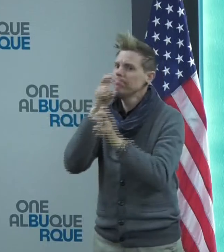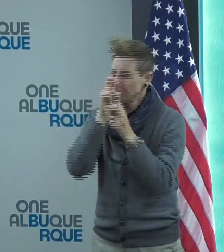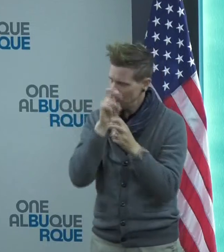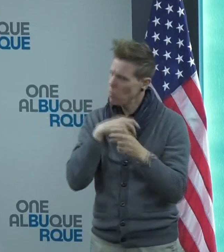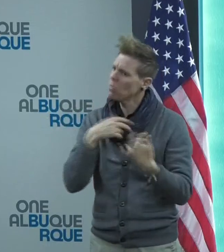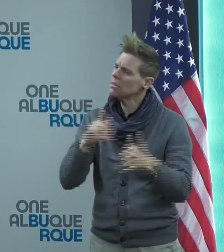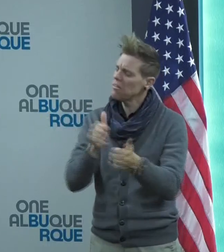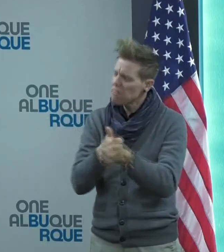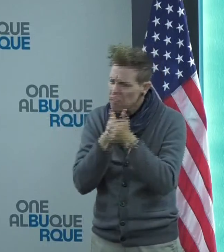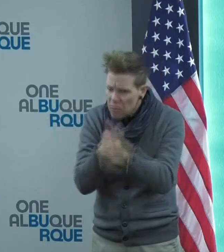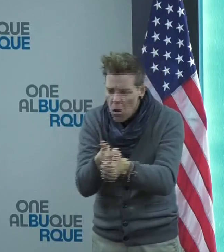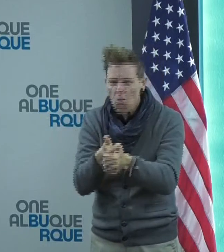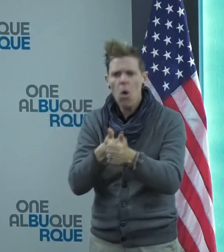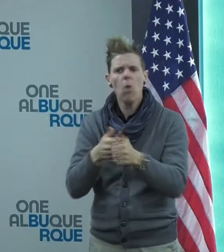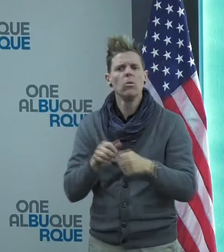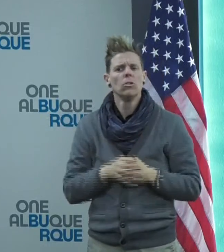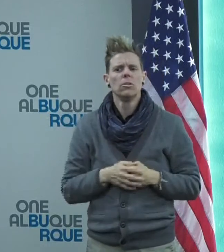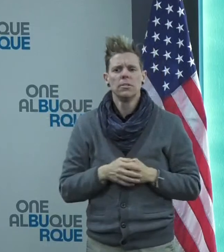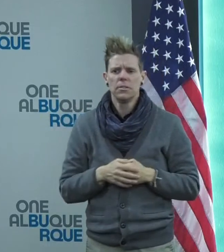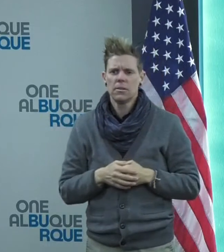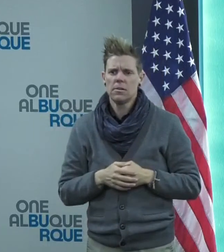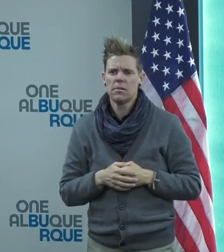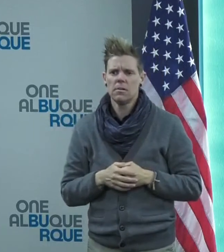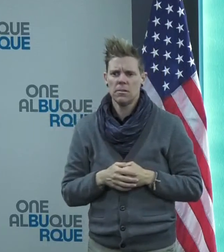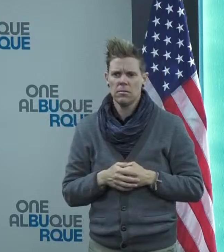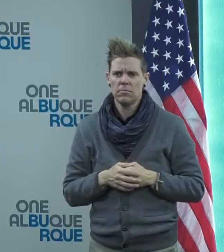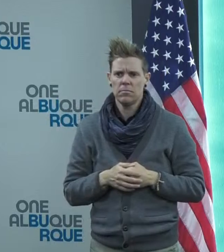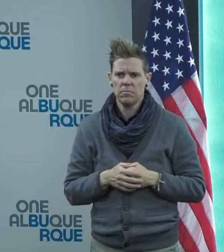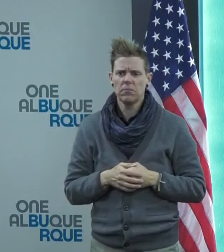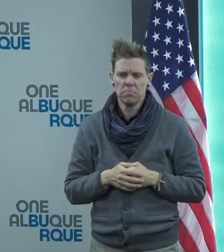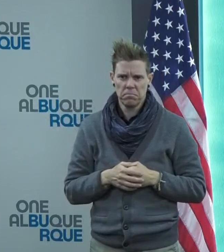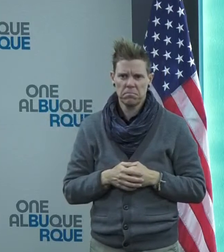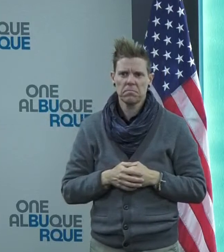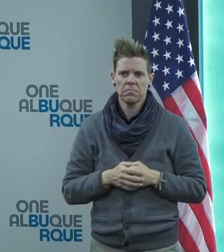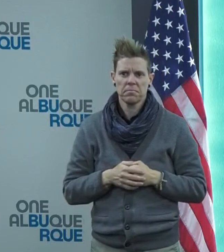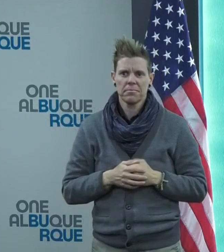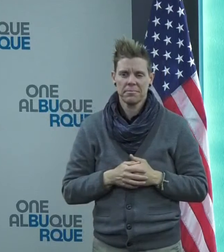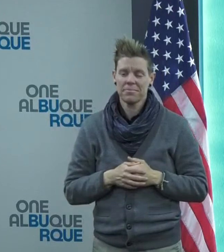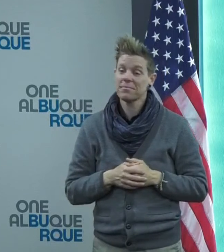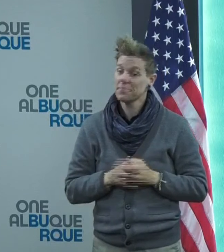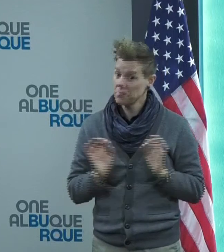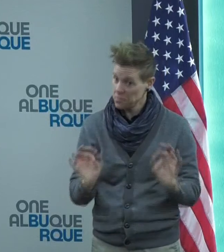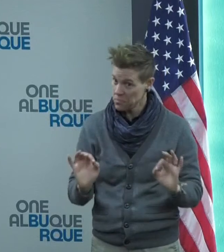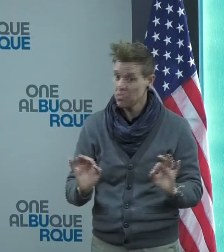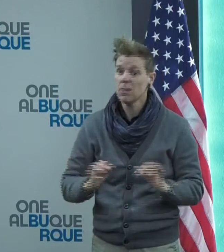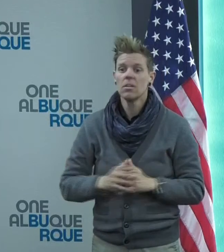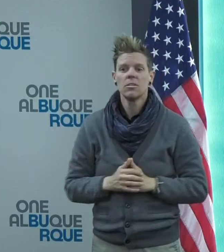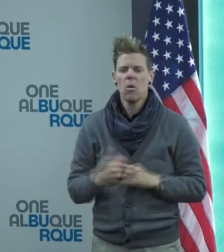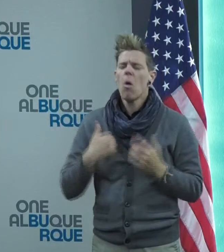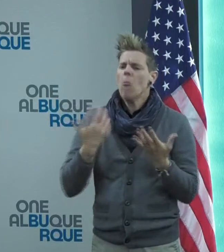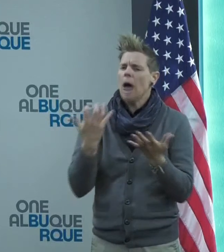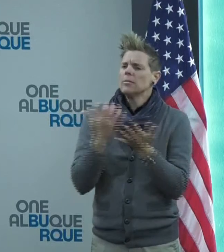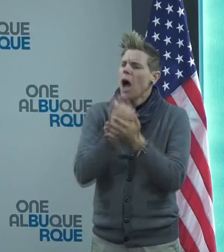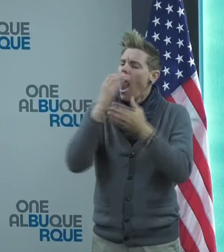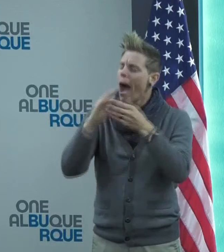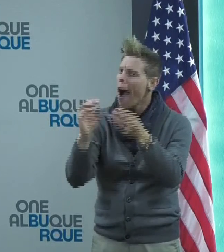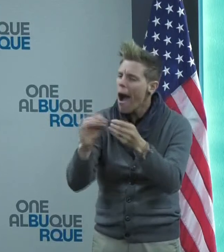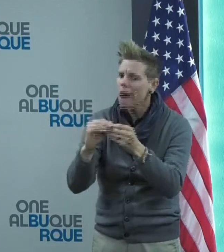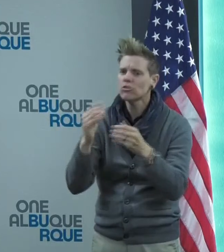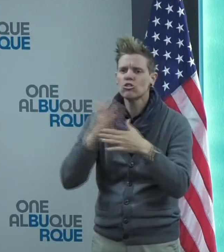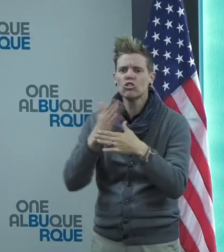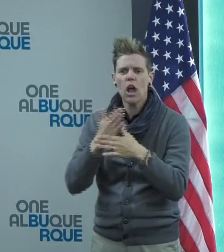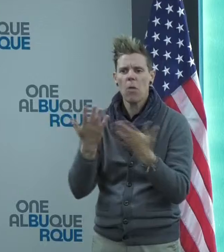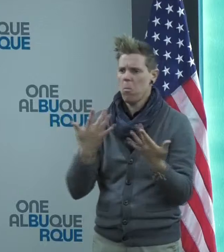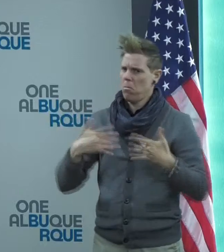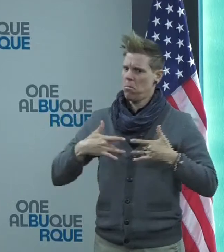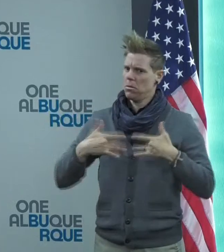mostly sworn officers, but a couple of civilians as well. Now, I do want to share a little bit about where we're at in terms of public health,